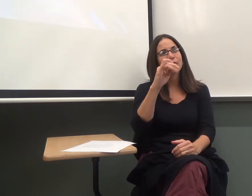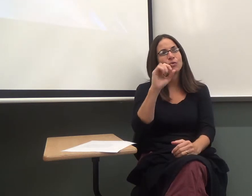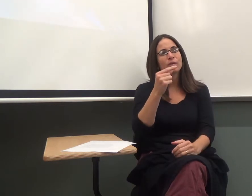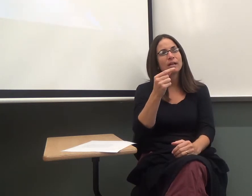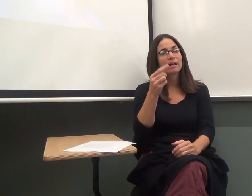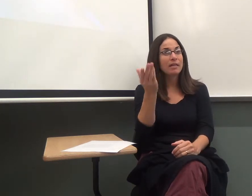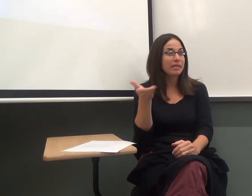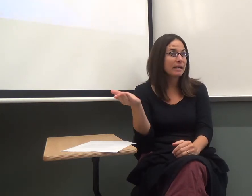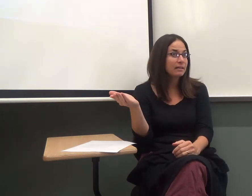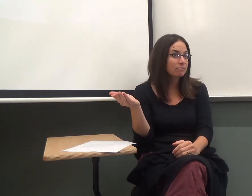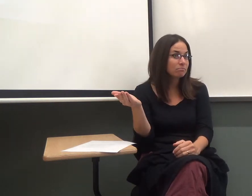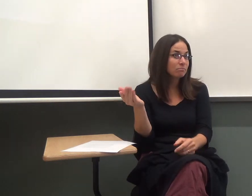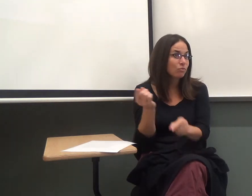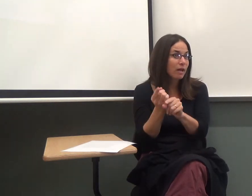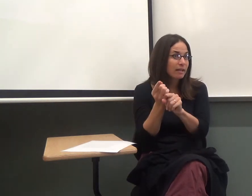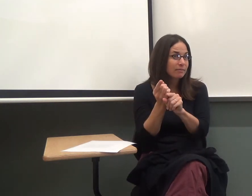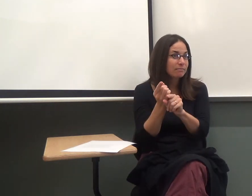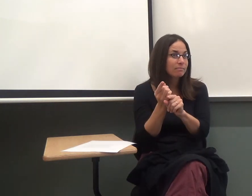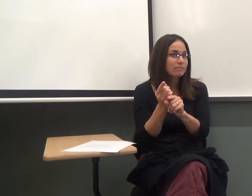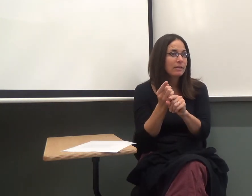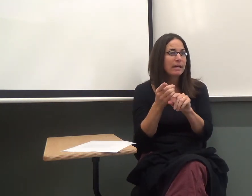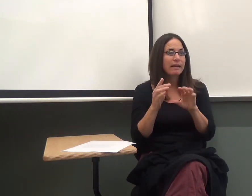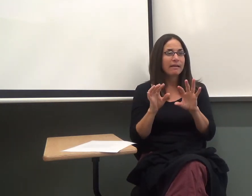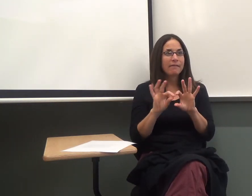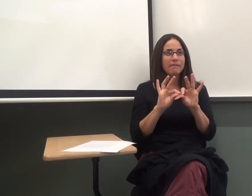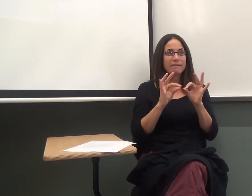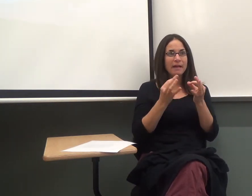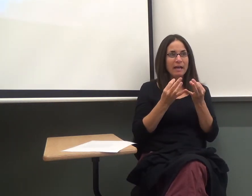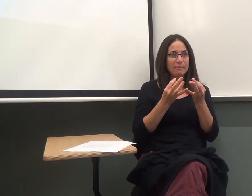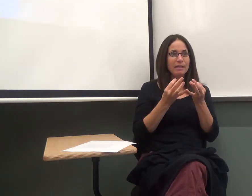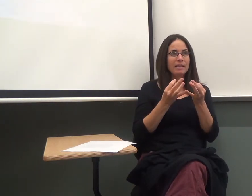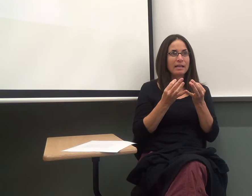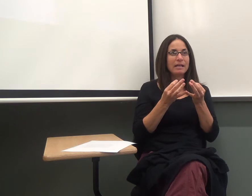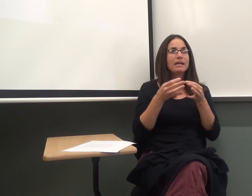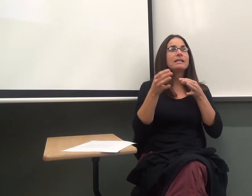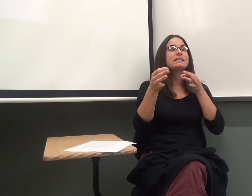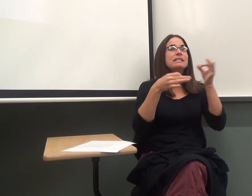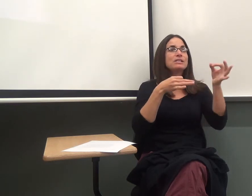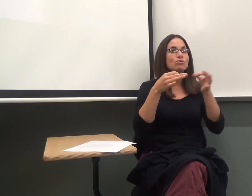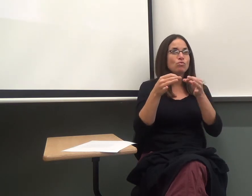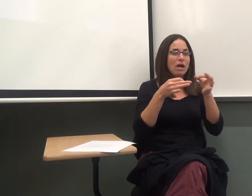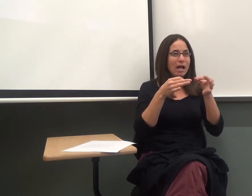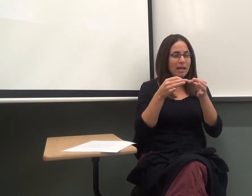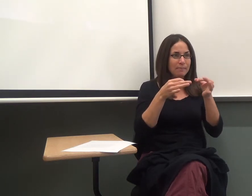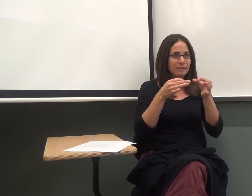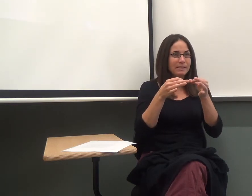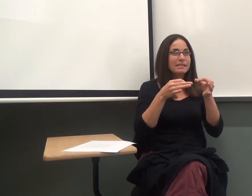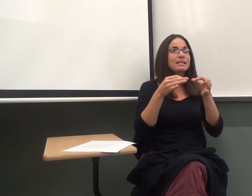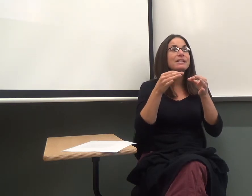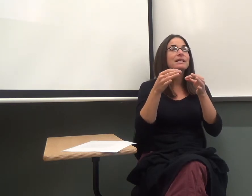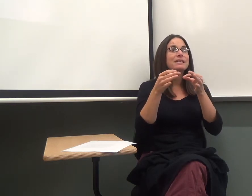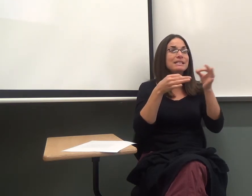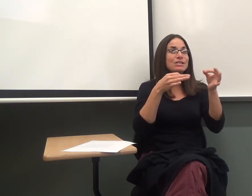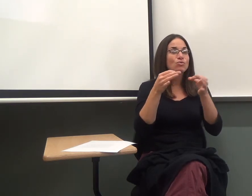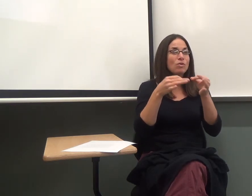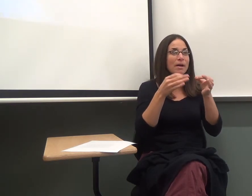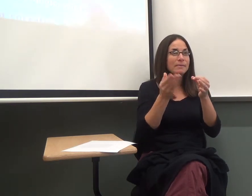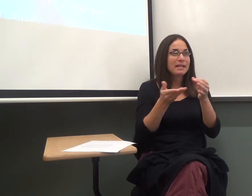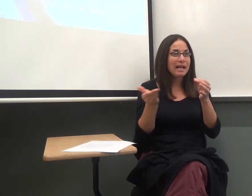Yes. What about family? Describing the gathering. That's right, so that makes it what? An adjective. Good, and then if I'm describing what kind